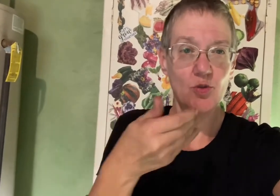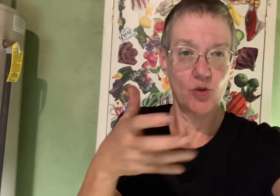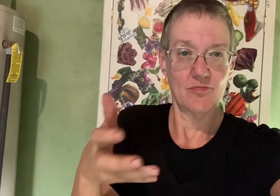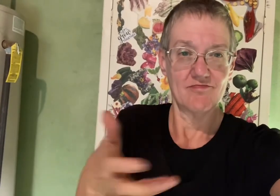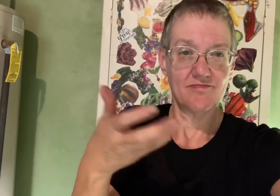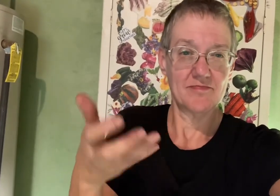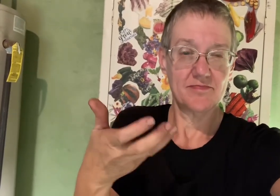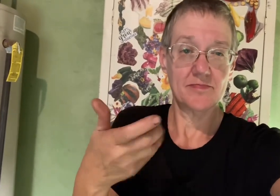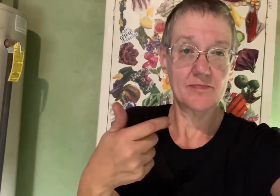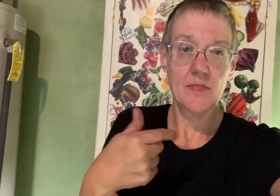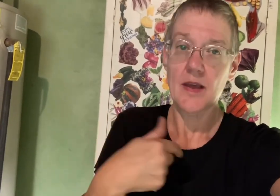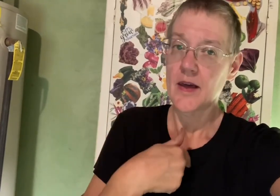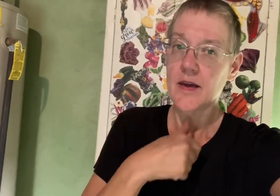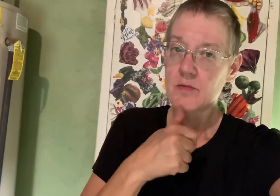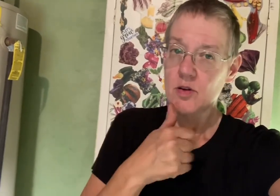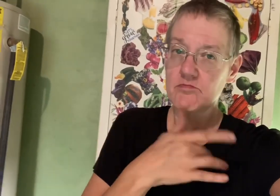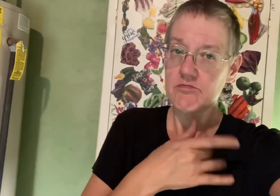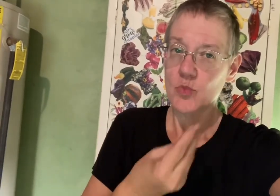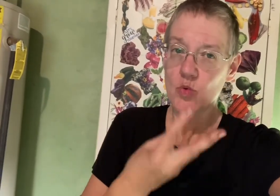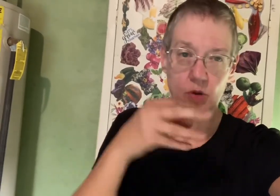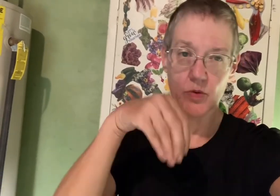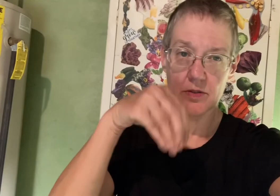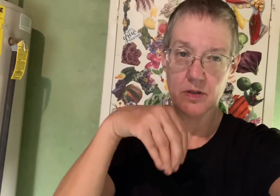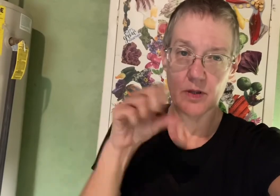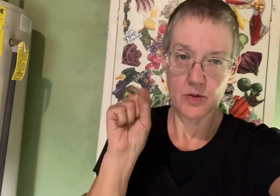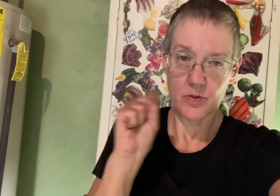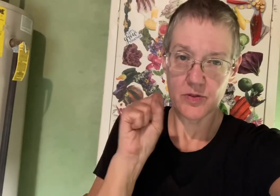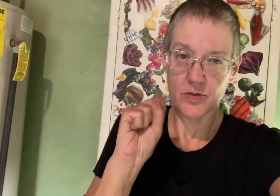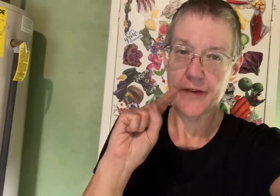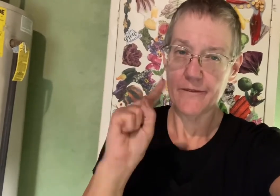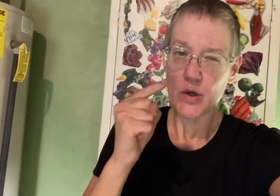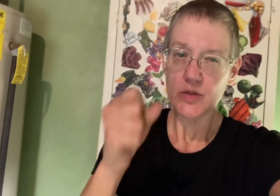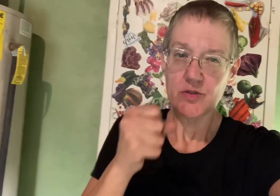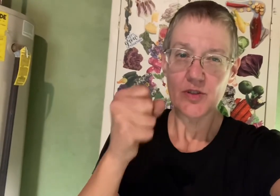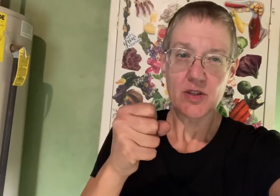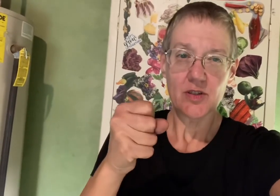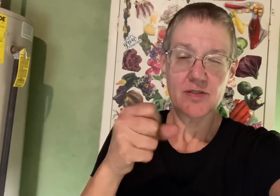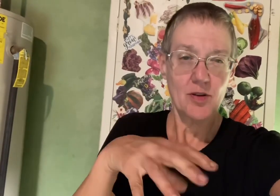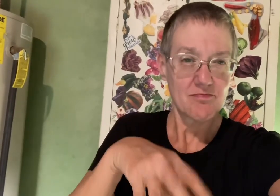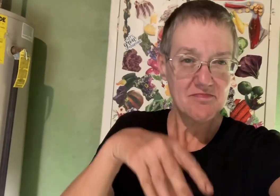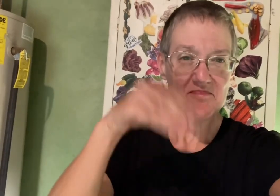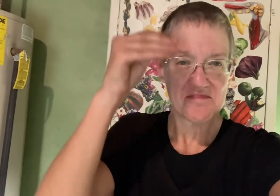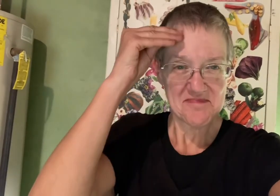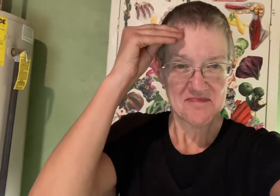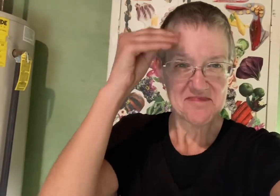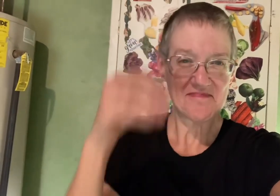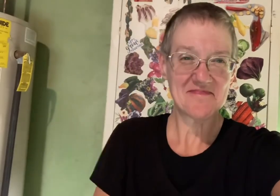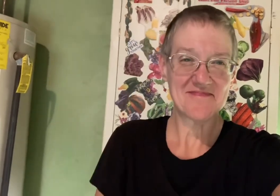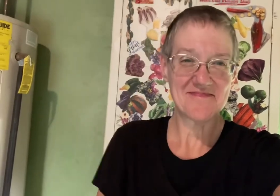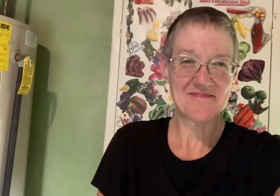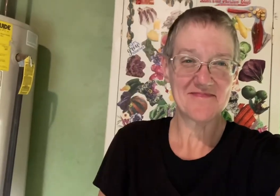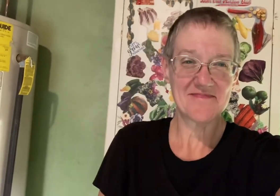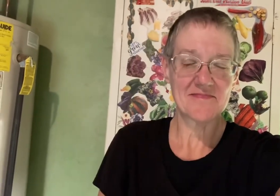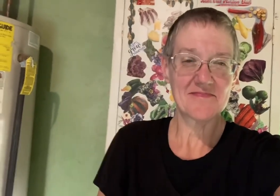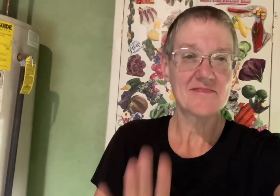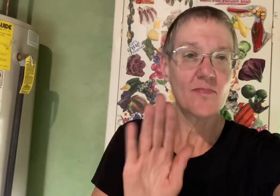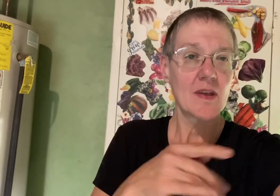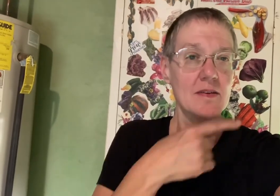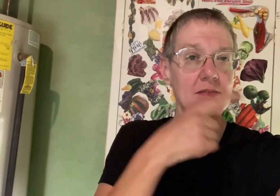Now, when we come back from Christmas, we're going to start some new lettuce seeds. I don't tend to grow inside in the winter, so this is my first time, and